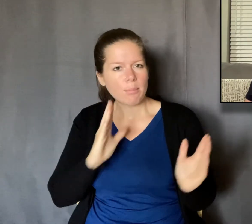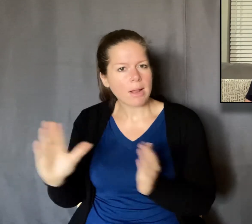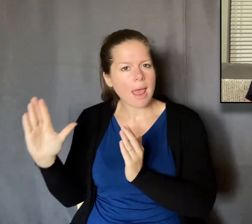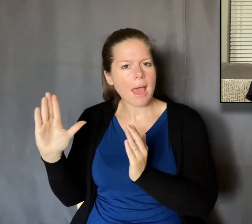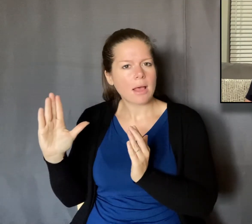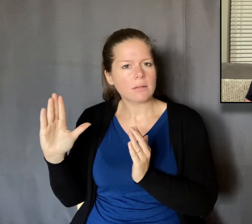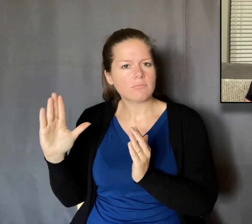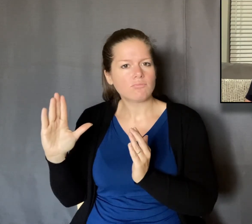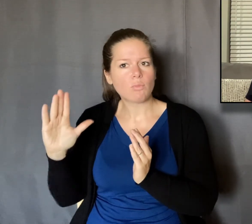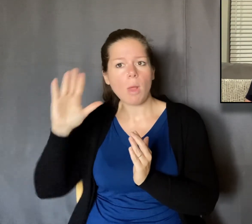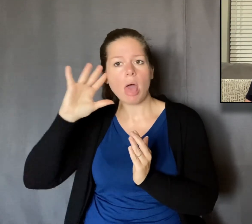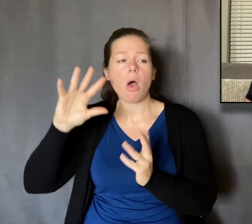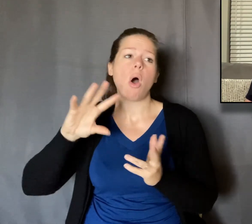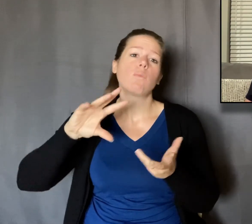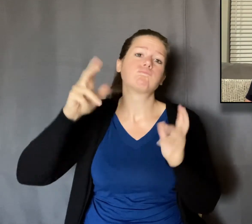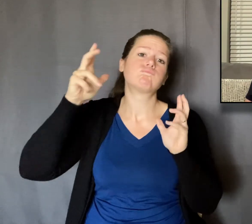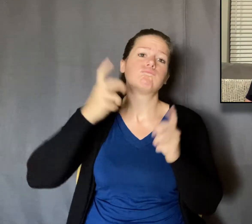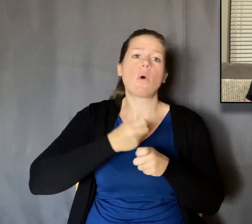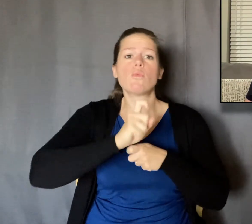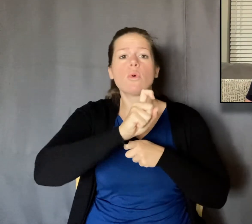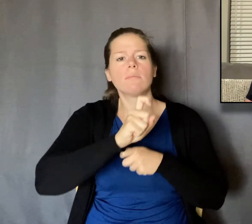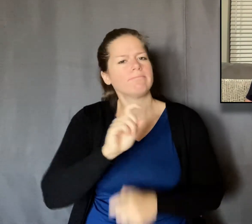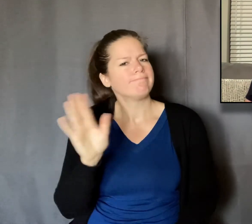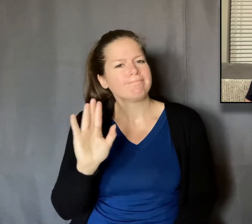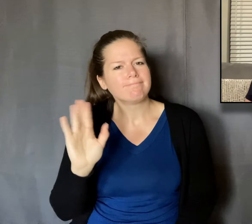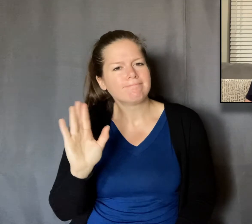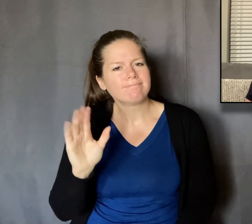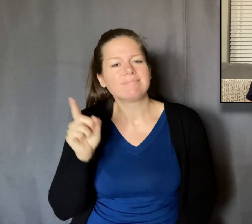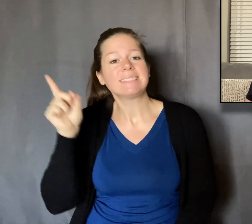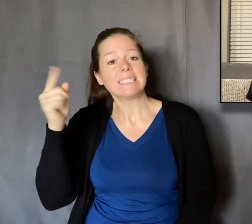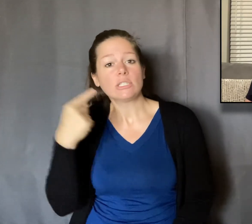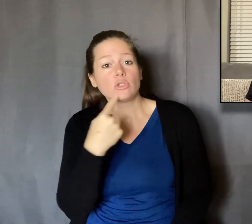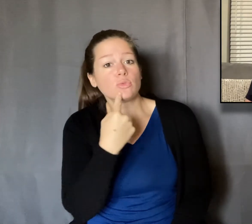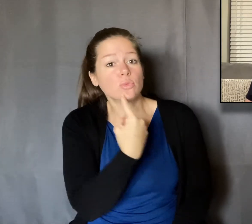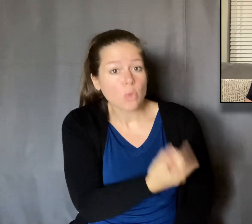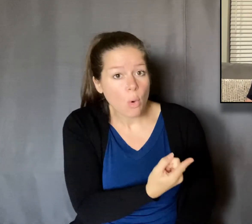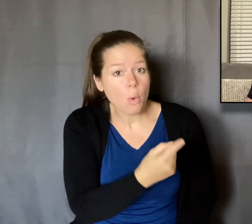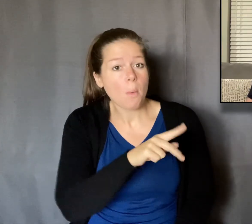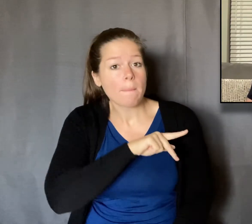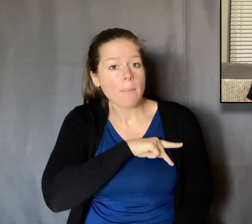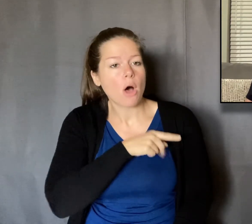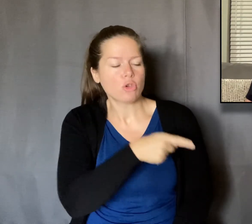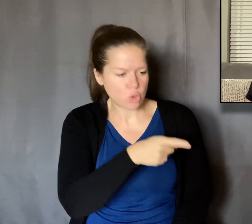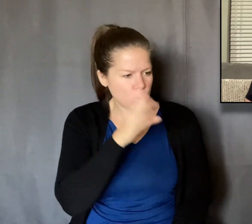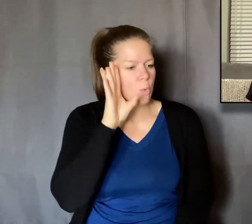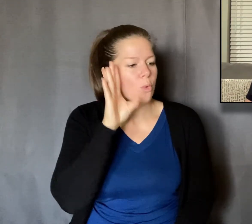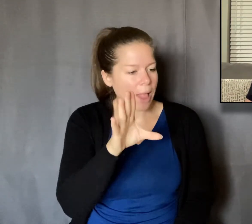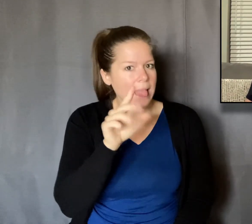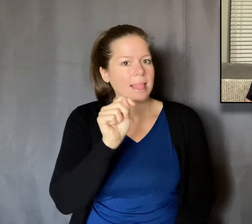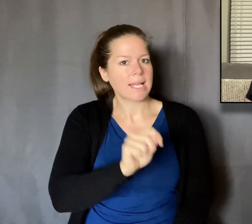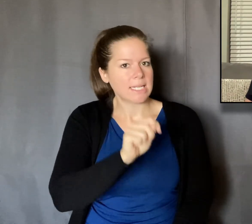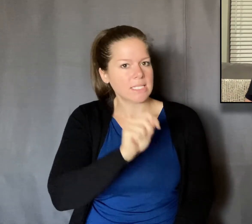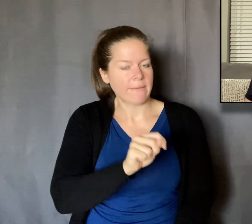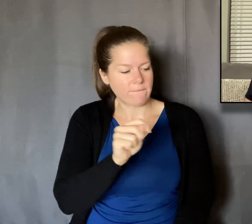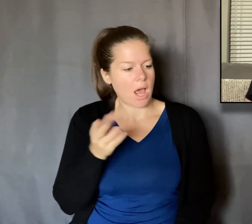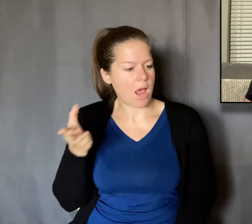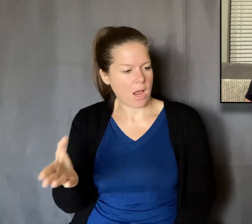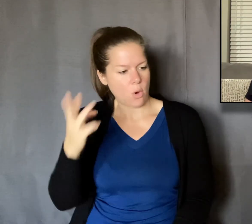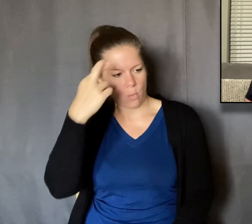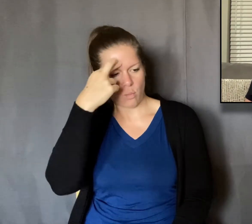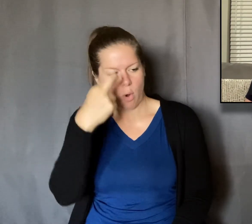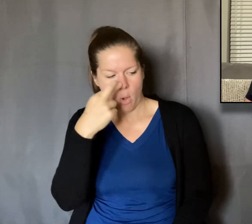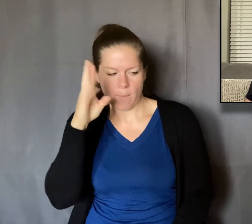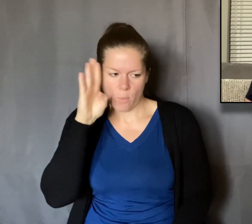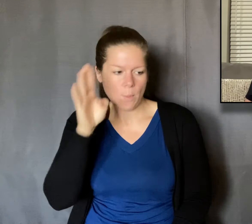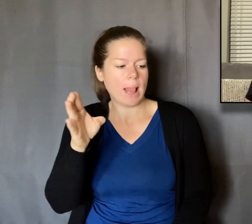be thwarted. He said to Paul, you will testify in Rome. And I think